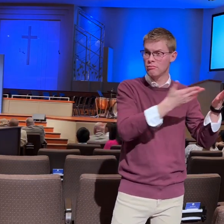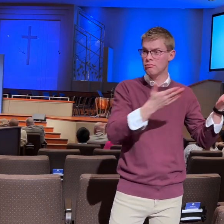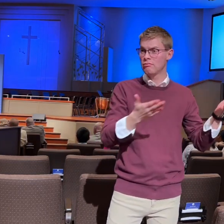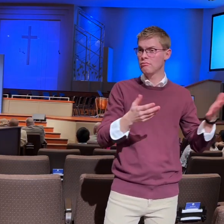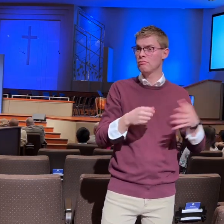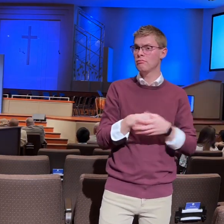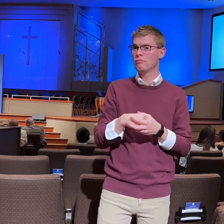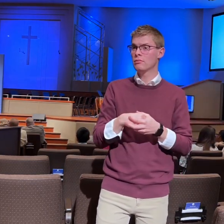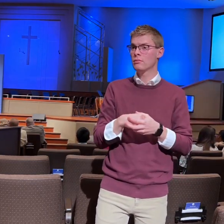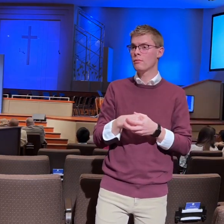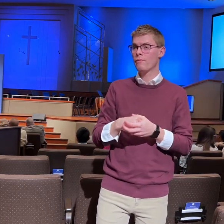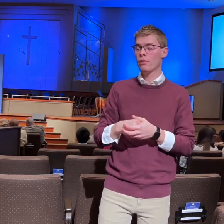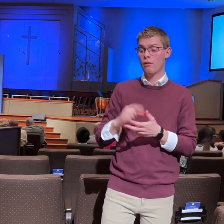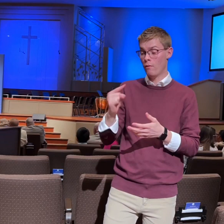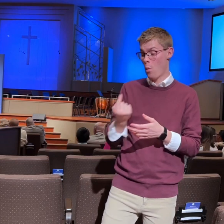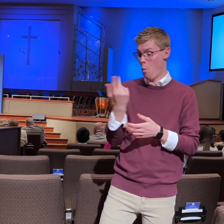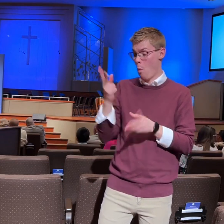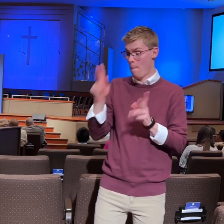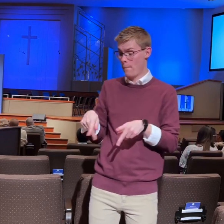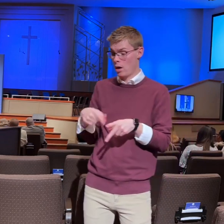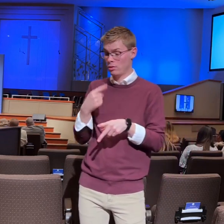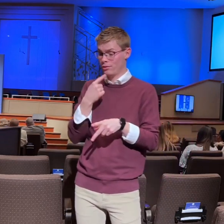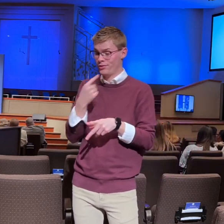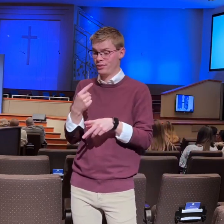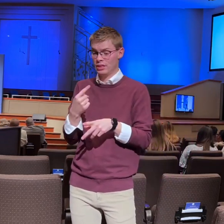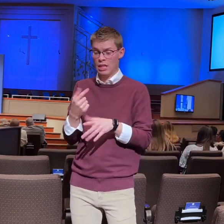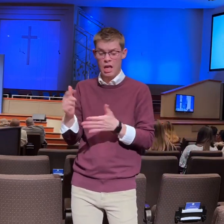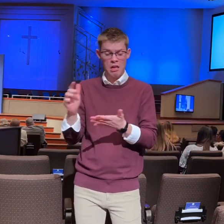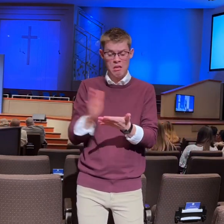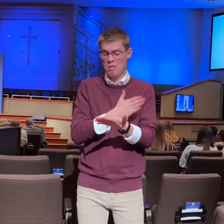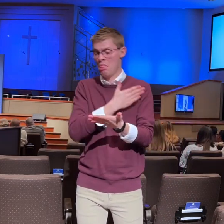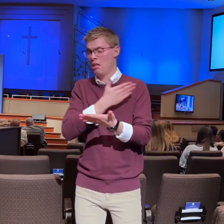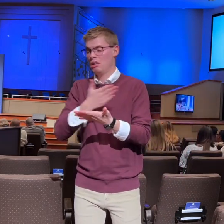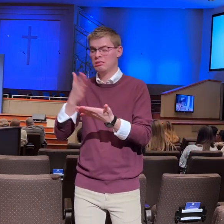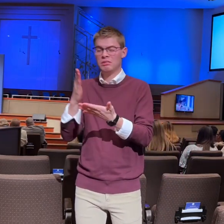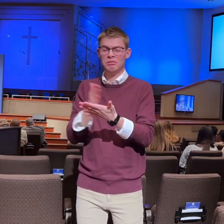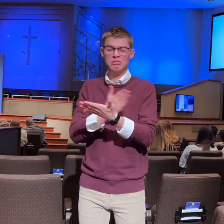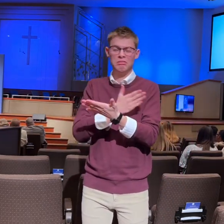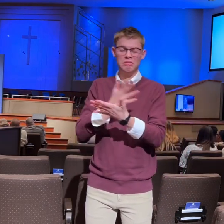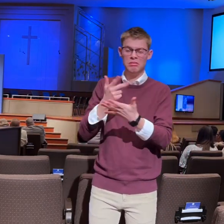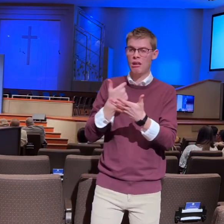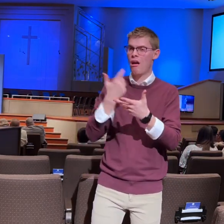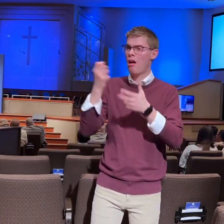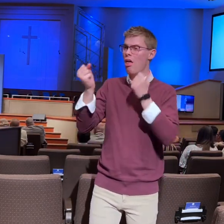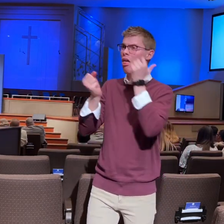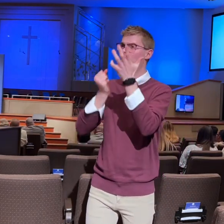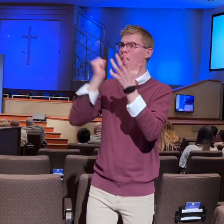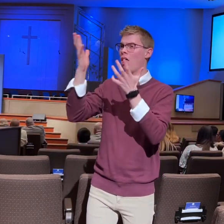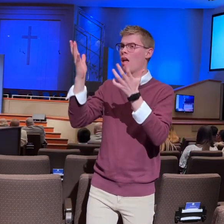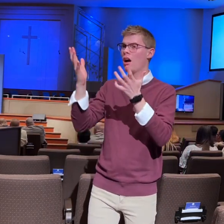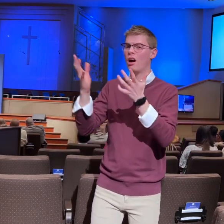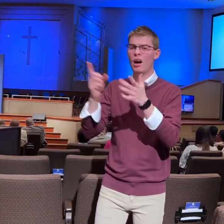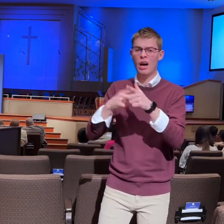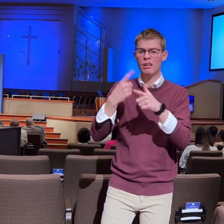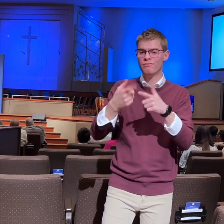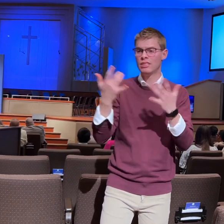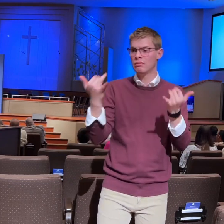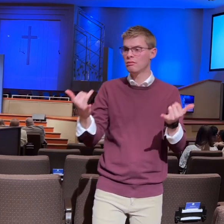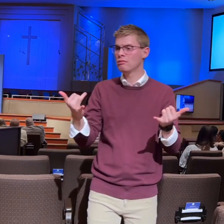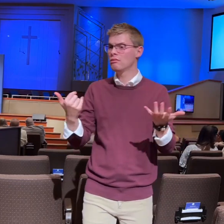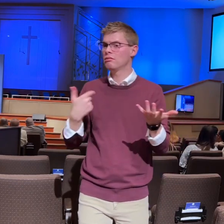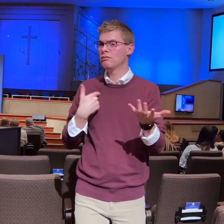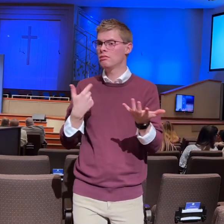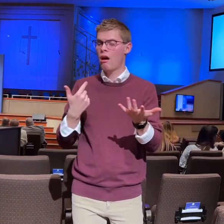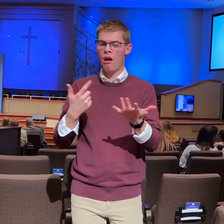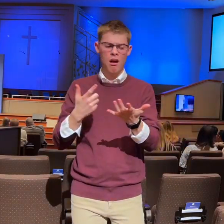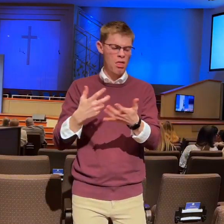Amazing Grace, how sweet the sound, and now two years later, their fingernails are black, their lipstick is black, their entire dress is black, they're